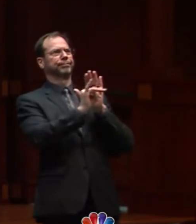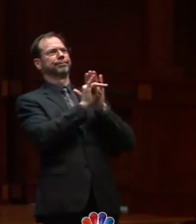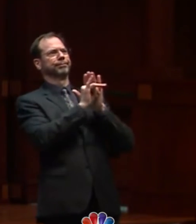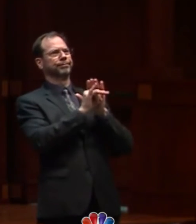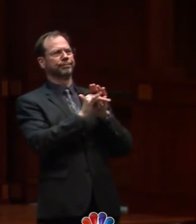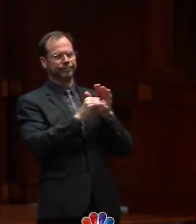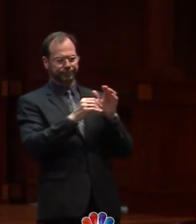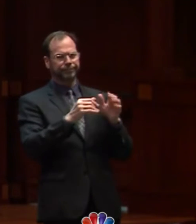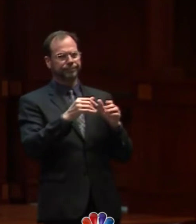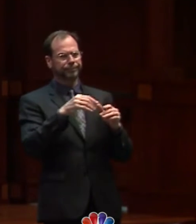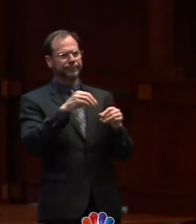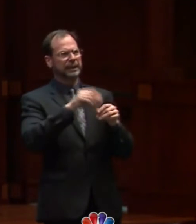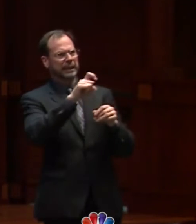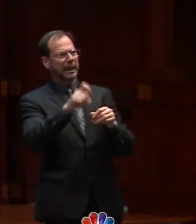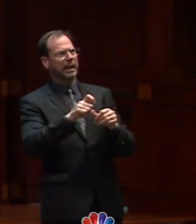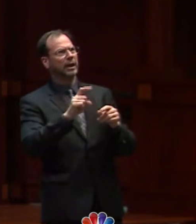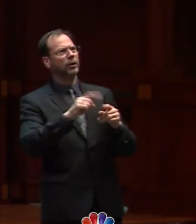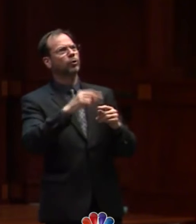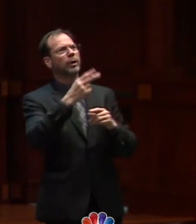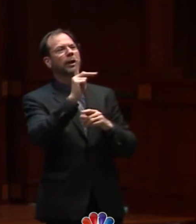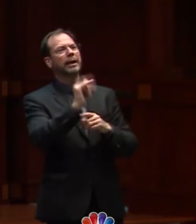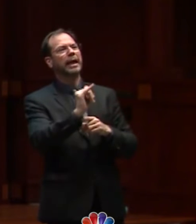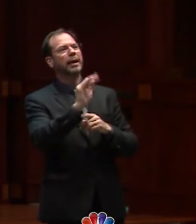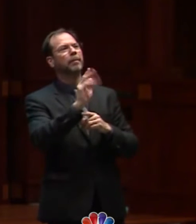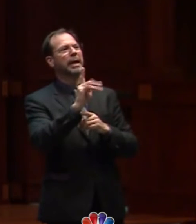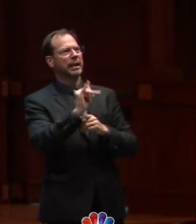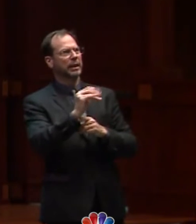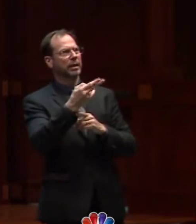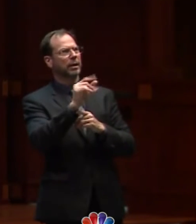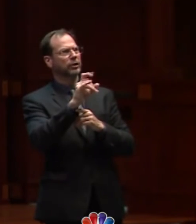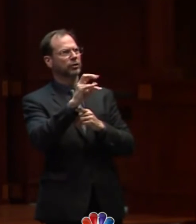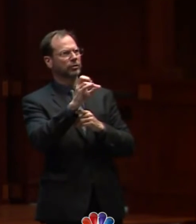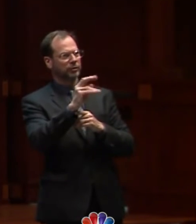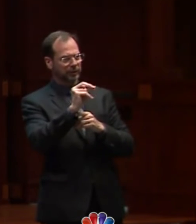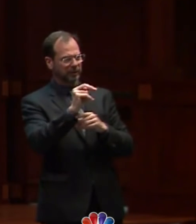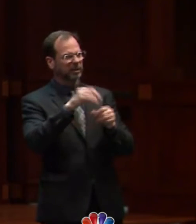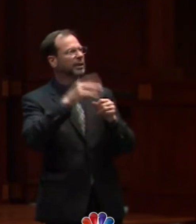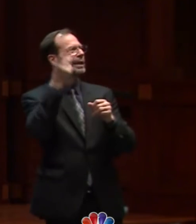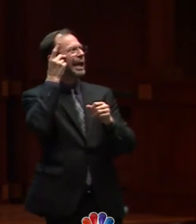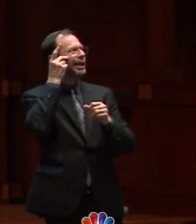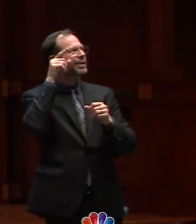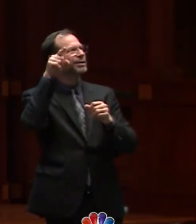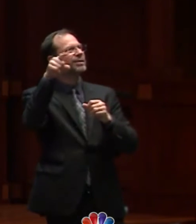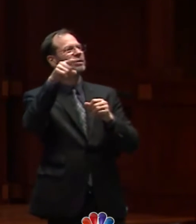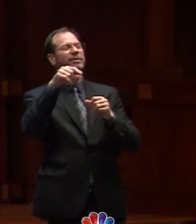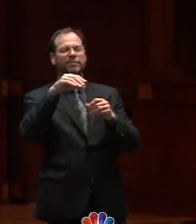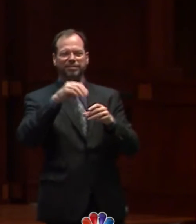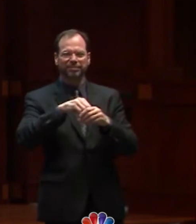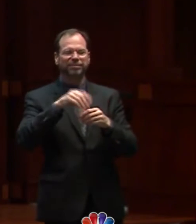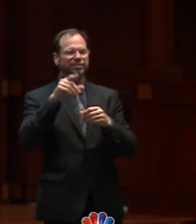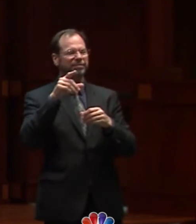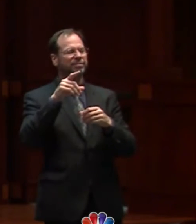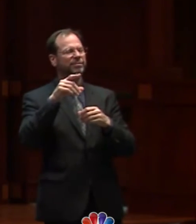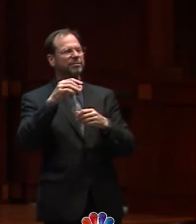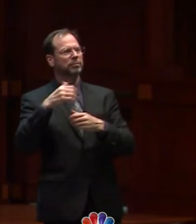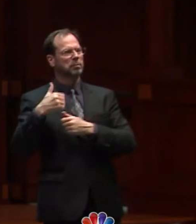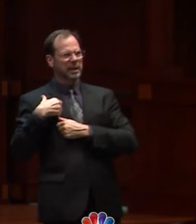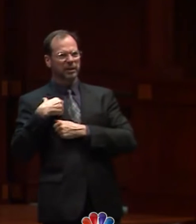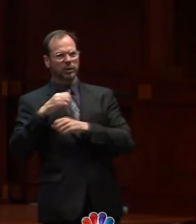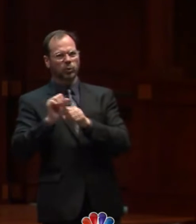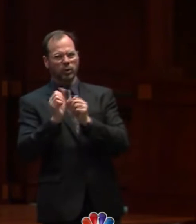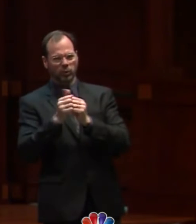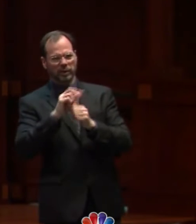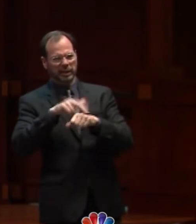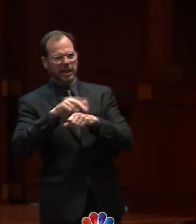call an ancillary facility in the K. Bailey Hutchison Convention Center in Dallas, where the United States Army Corps of Engineers worked with the National